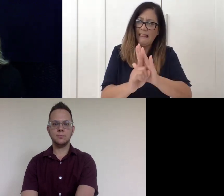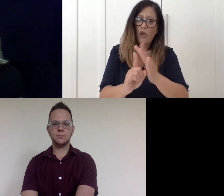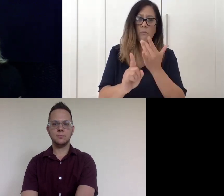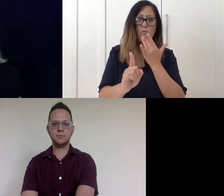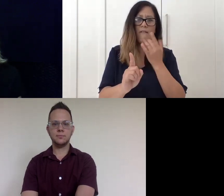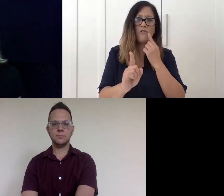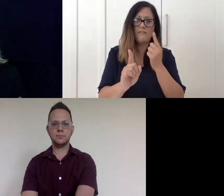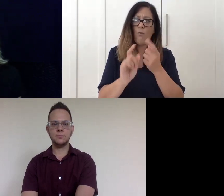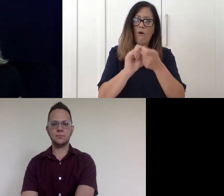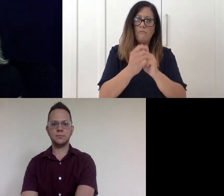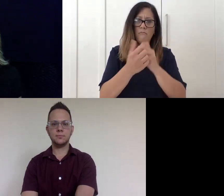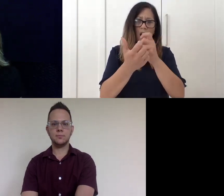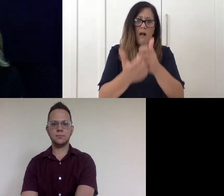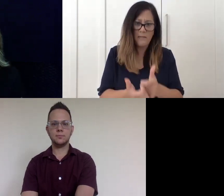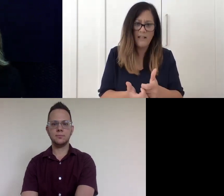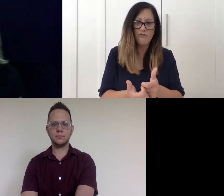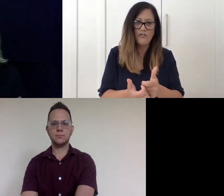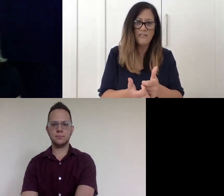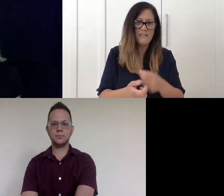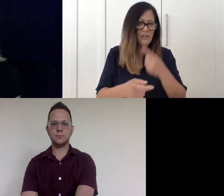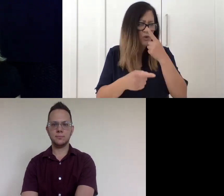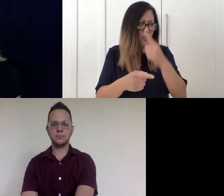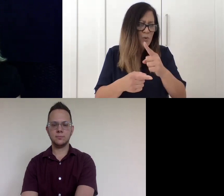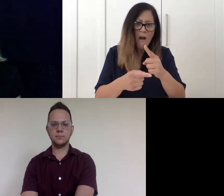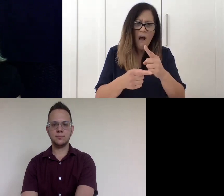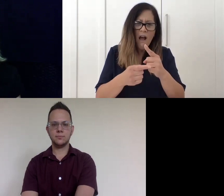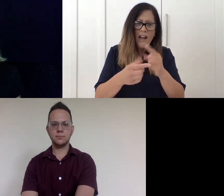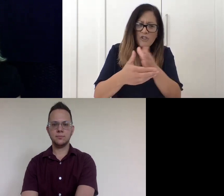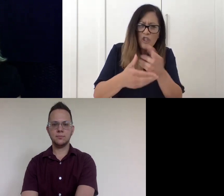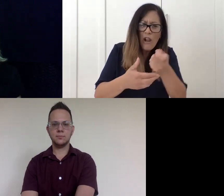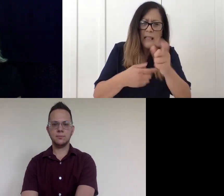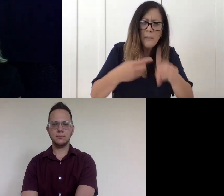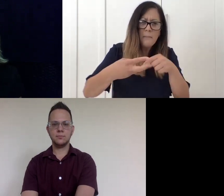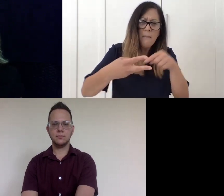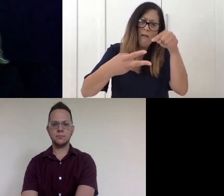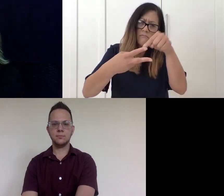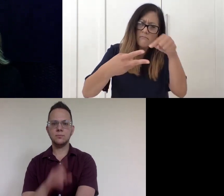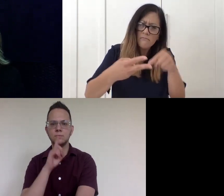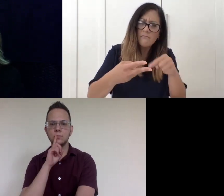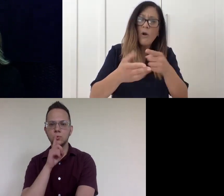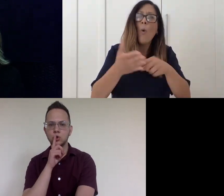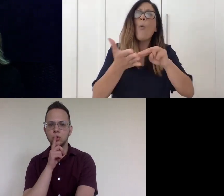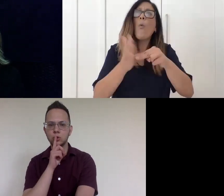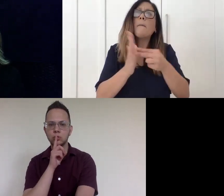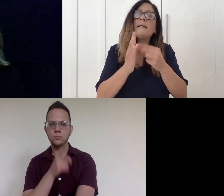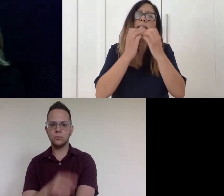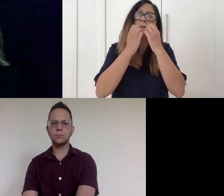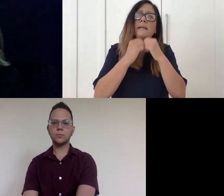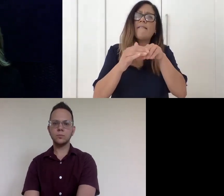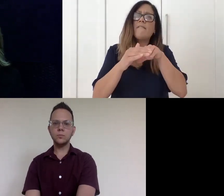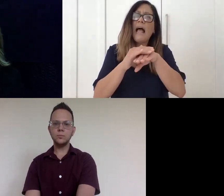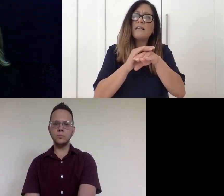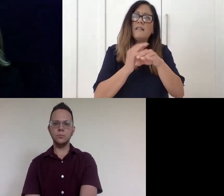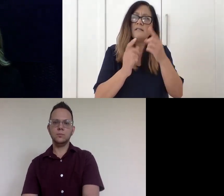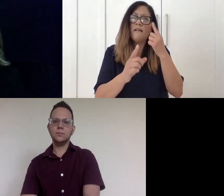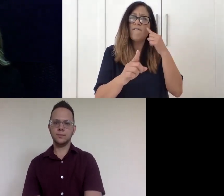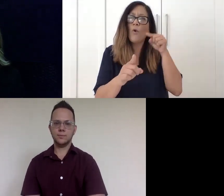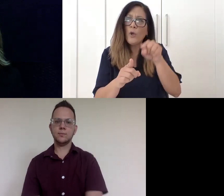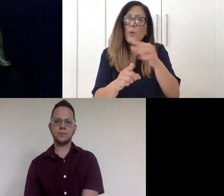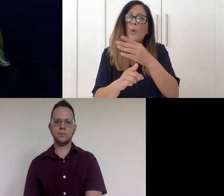hearing individuals' requested accommodations was raised. Would you be willing to talk about those two things?